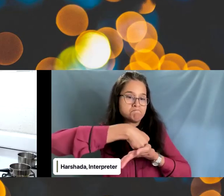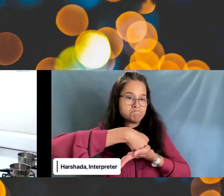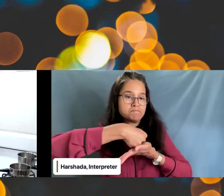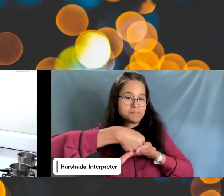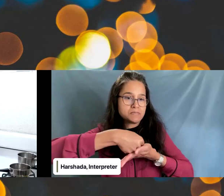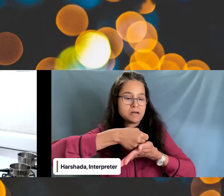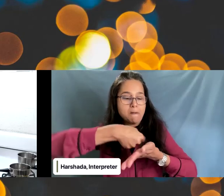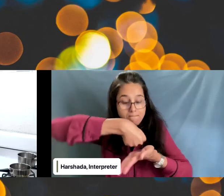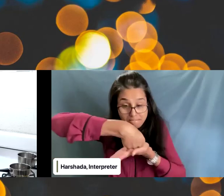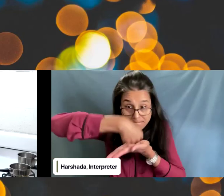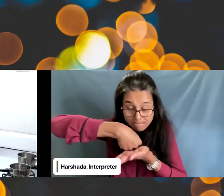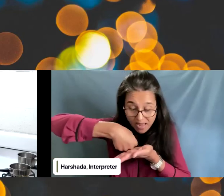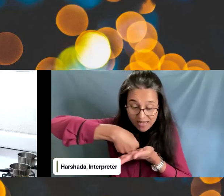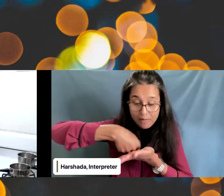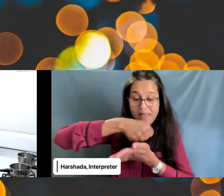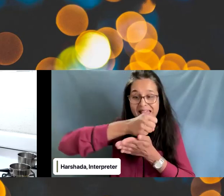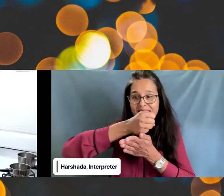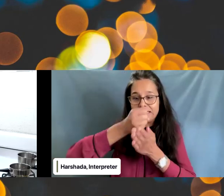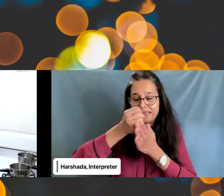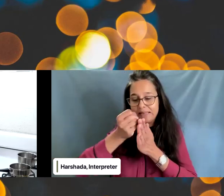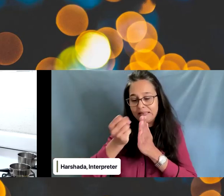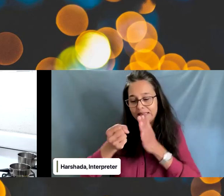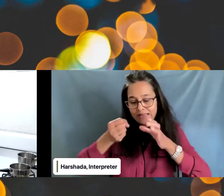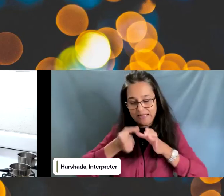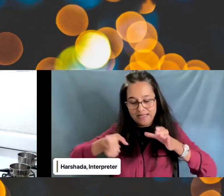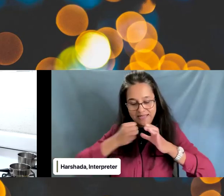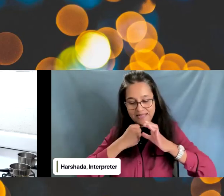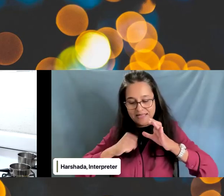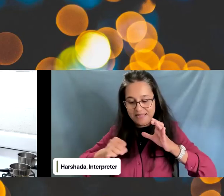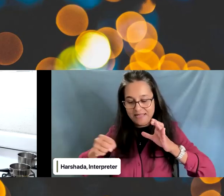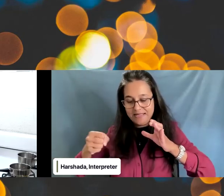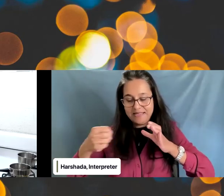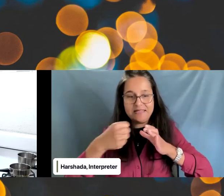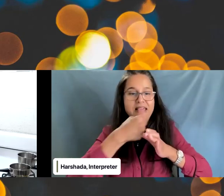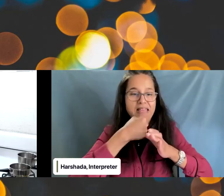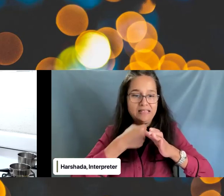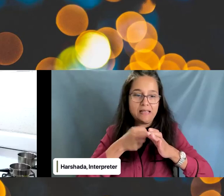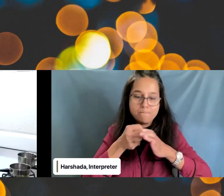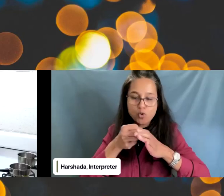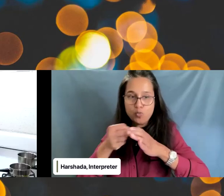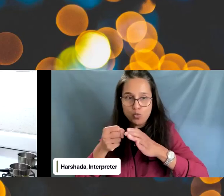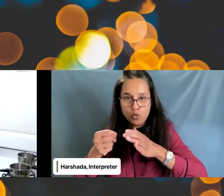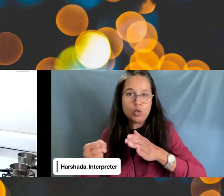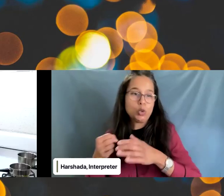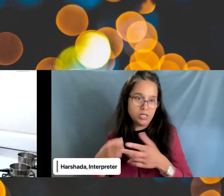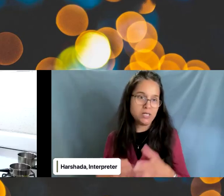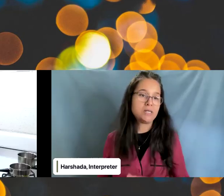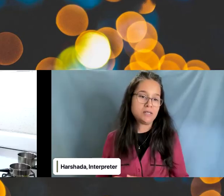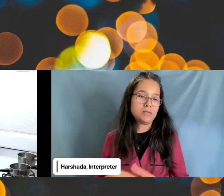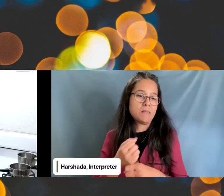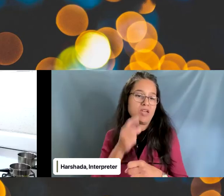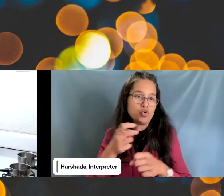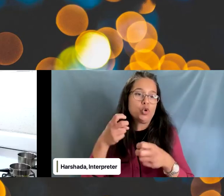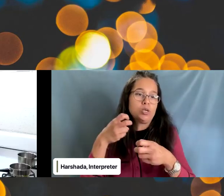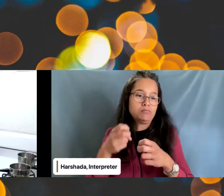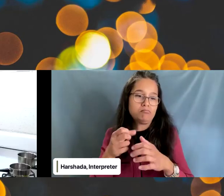and press up against the sides, and they'll lift up the crumbs and push that firmly against the sides to build a 1